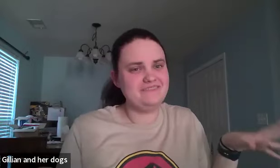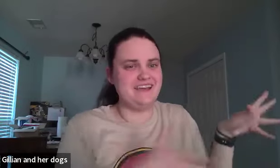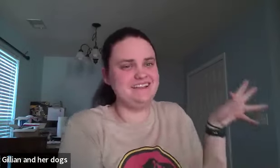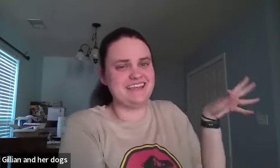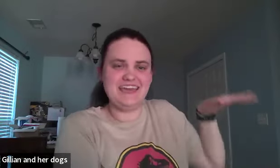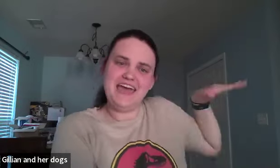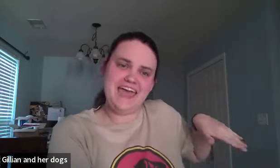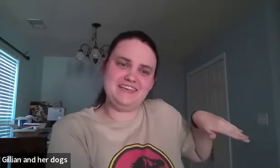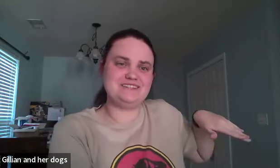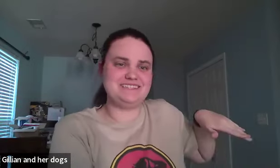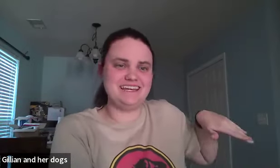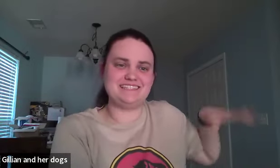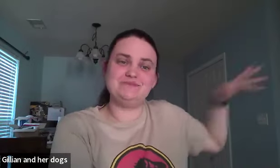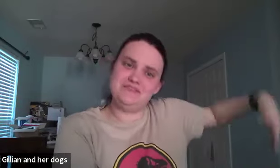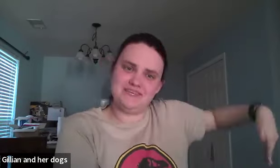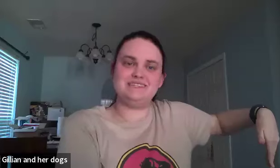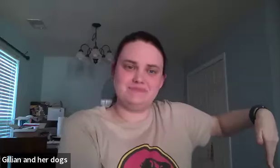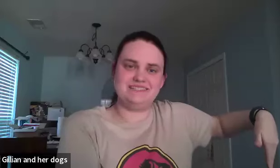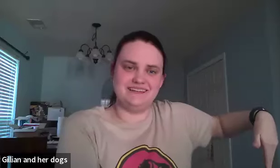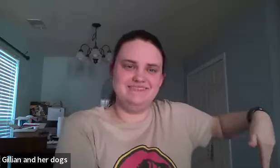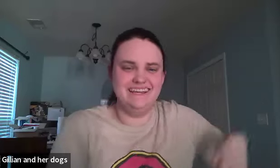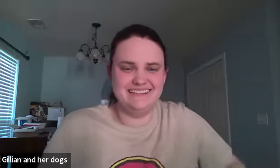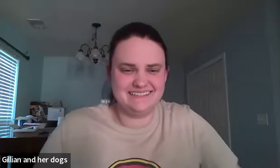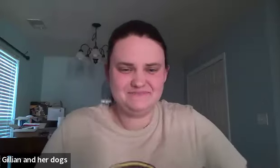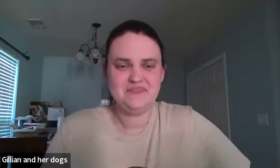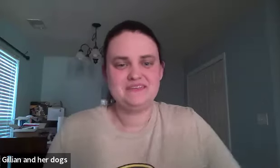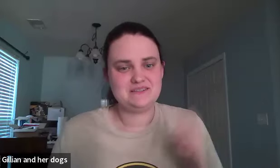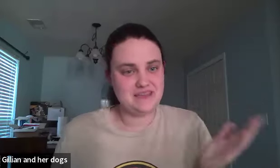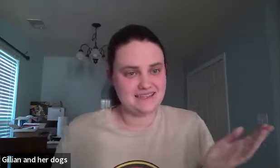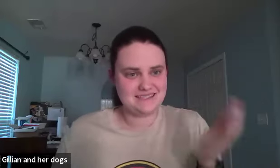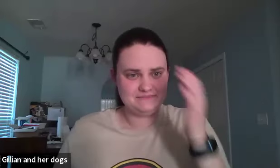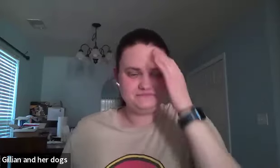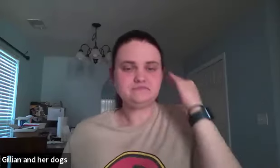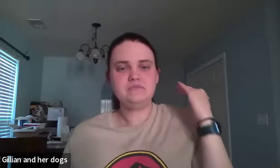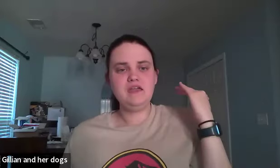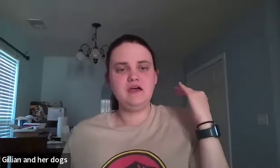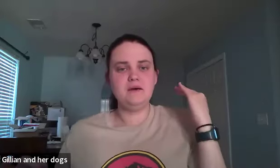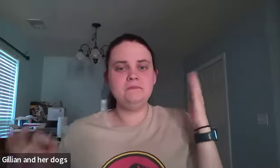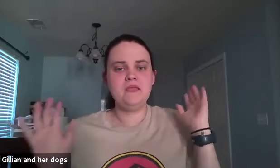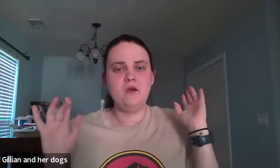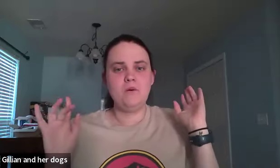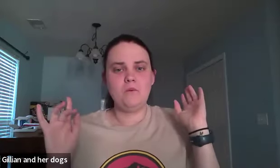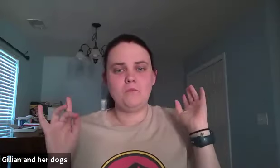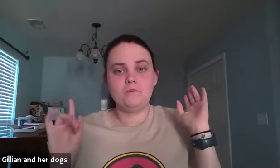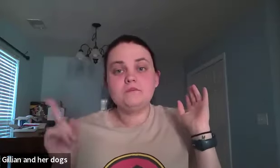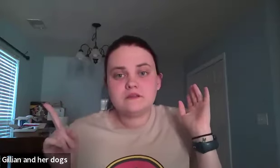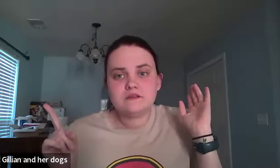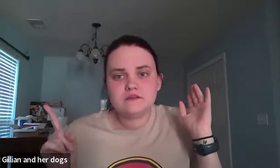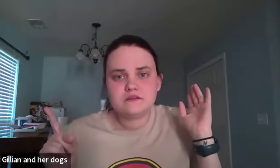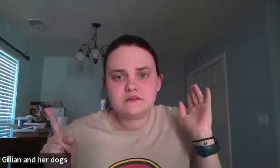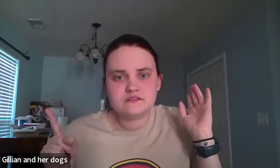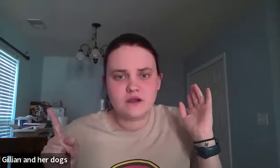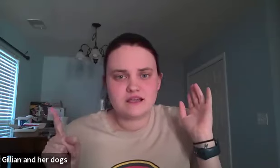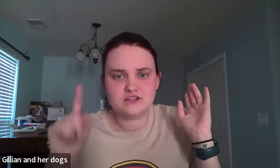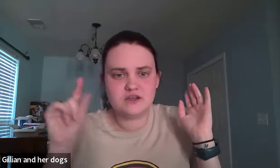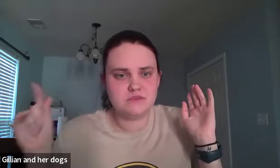hard that it's like, hey, you're standing next to me. This is my son. So yes. Um, Sorry, I saw you